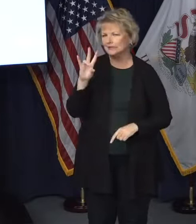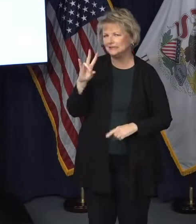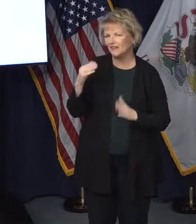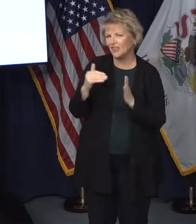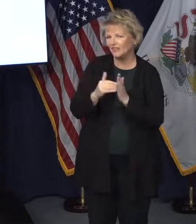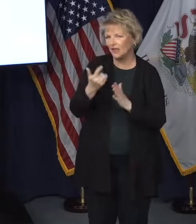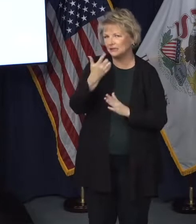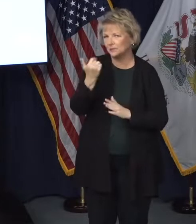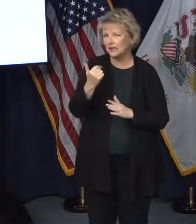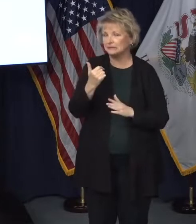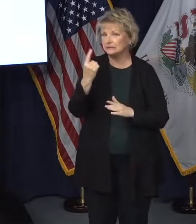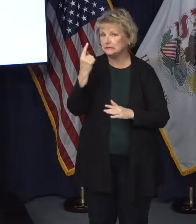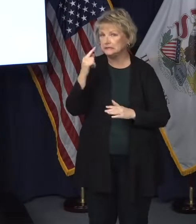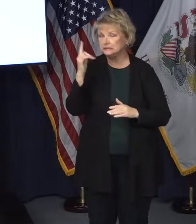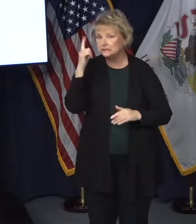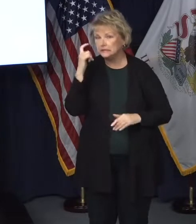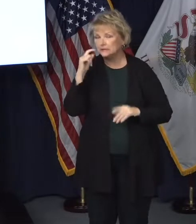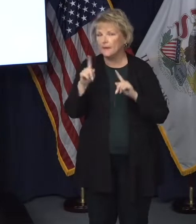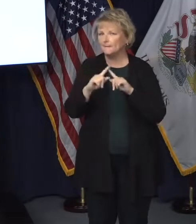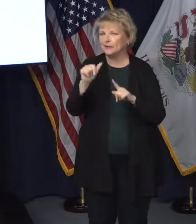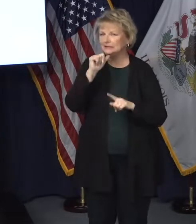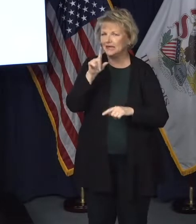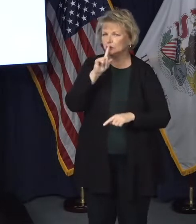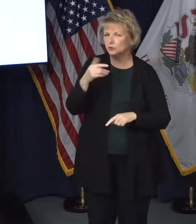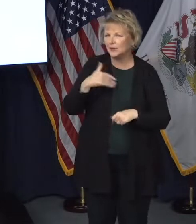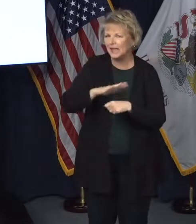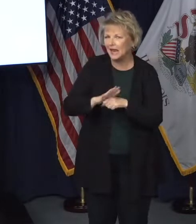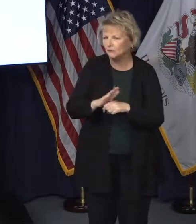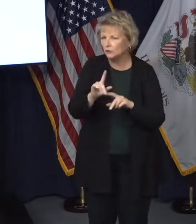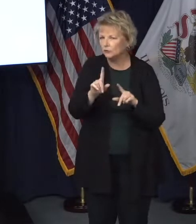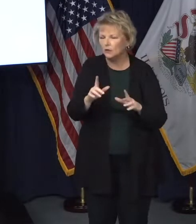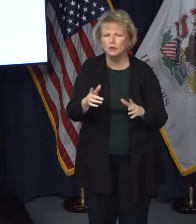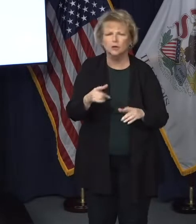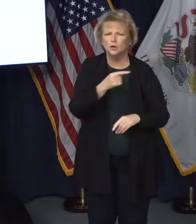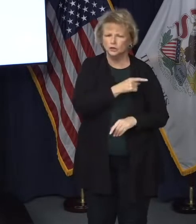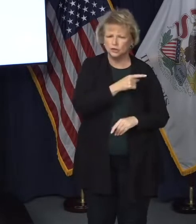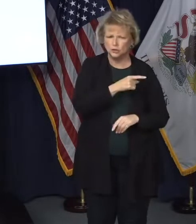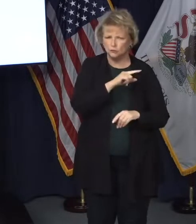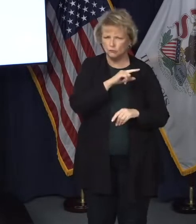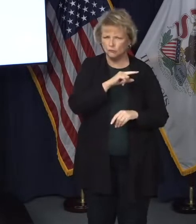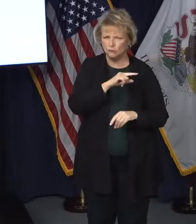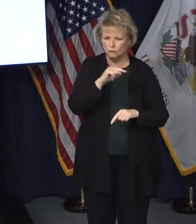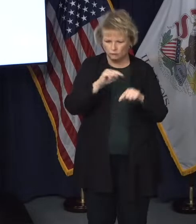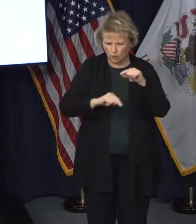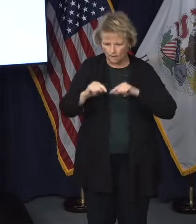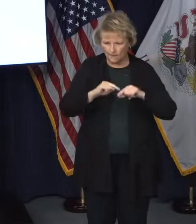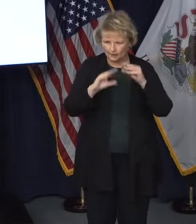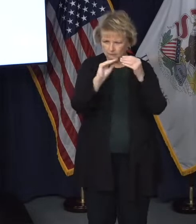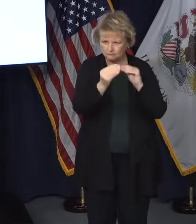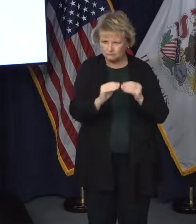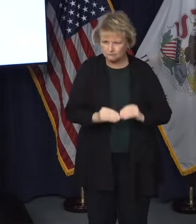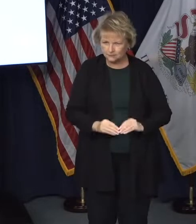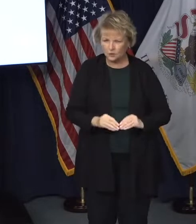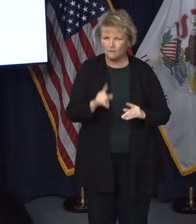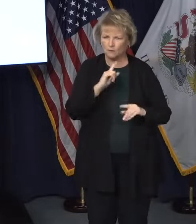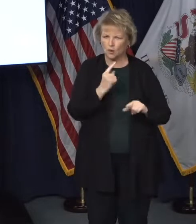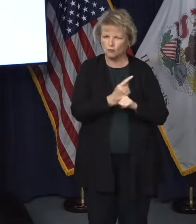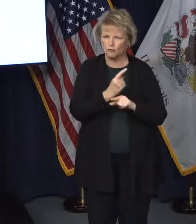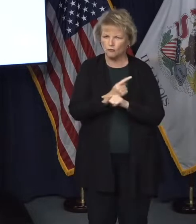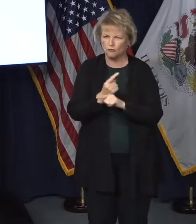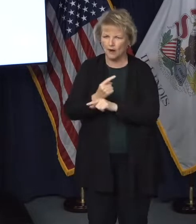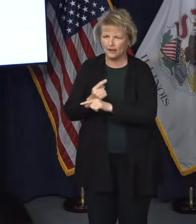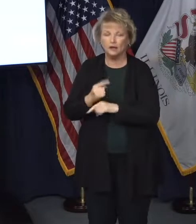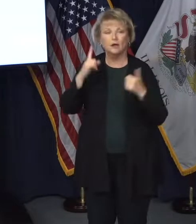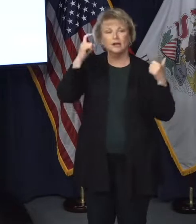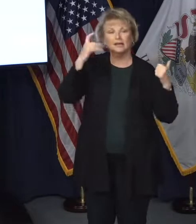because some weren't, or maybe it's 7,800, I don't know. But I'm just saying, do you go back and modify those numbers to the correct, how many